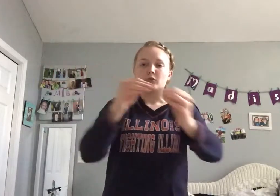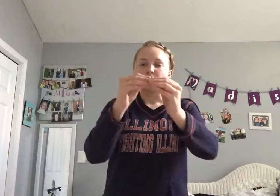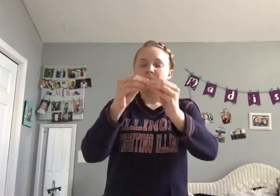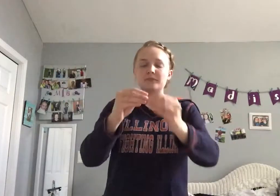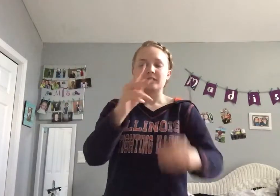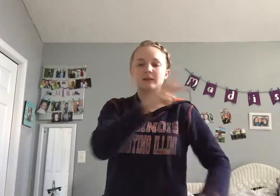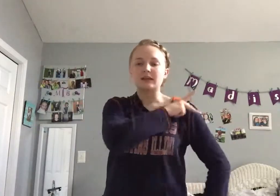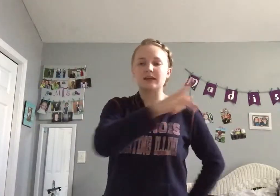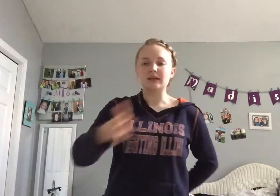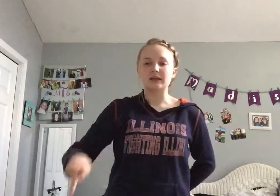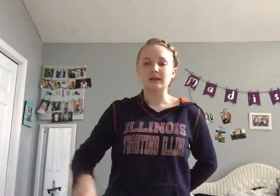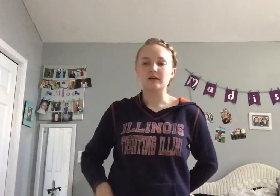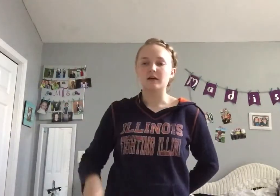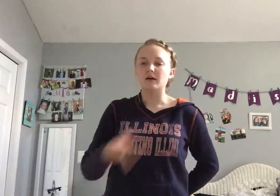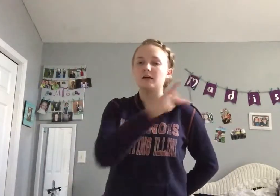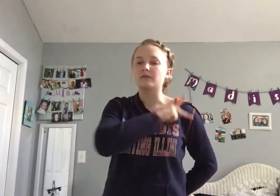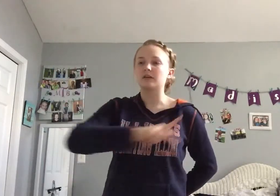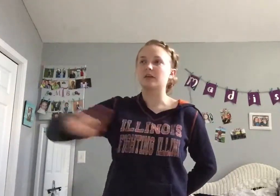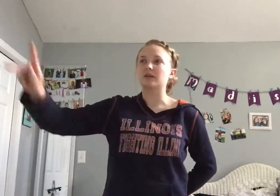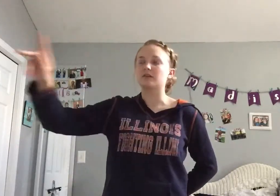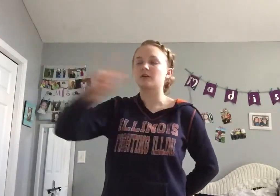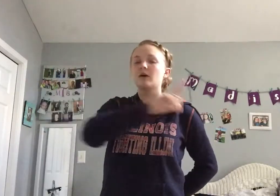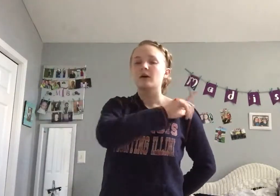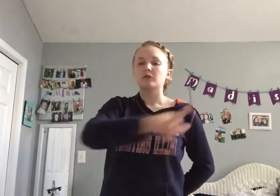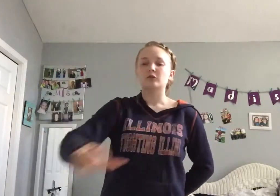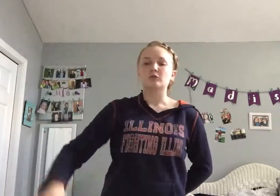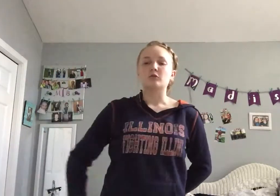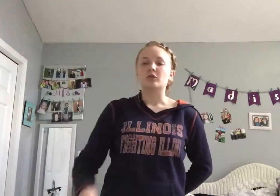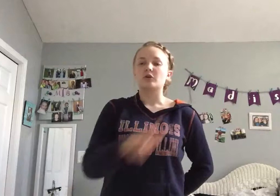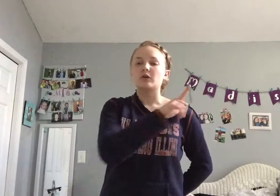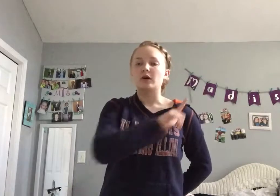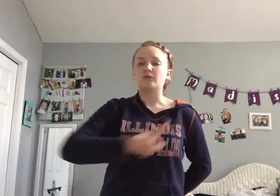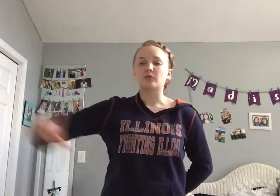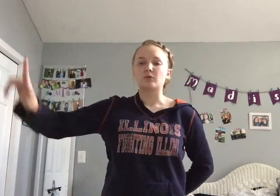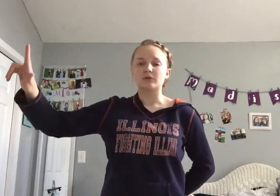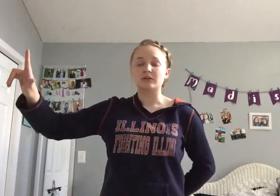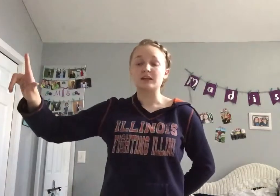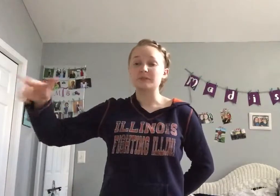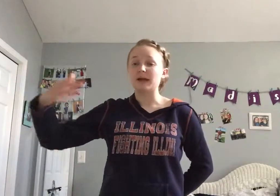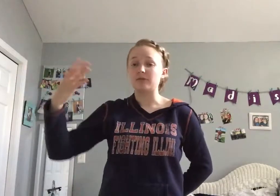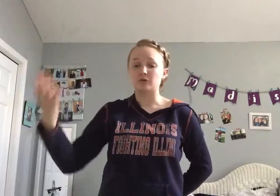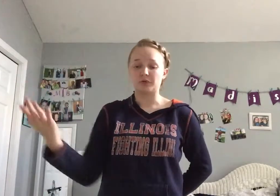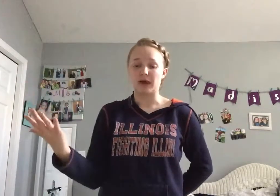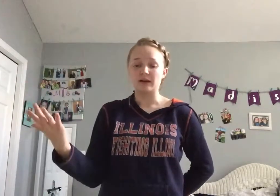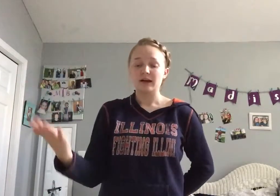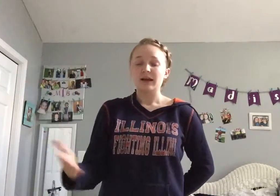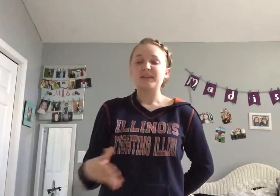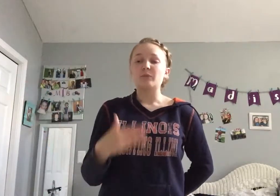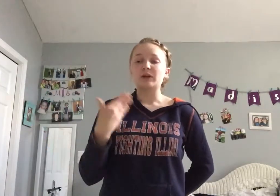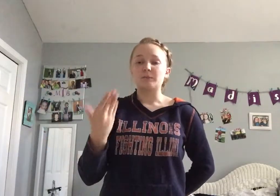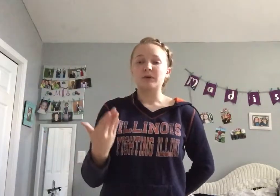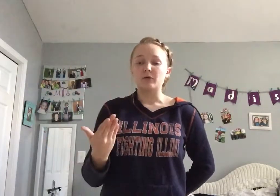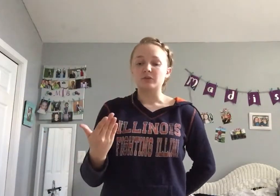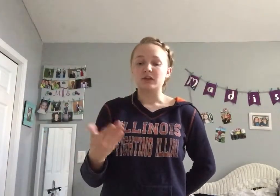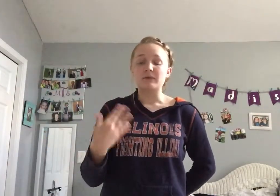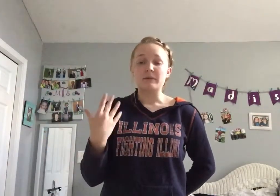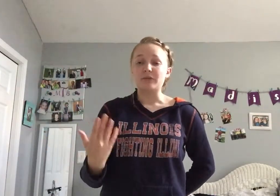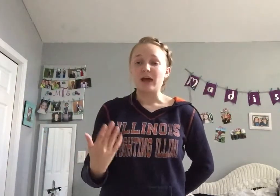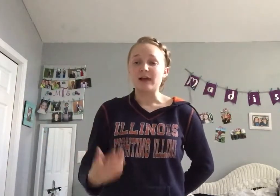forevermore, the King of kings, the Lord of lords. And she may have you do that. And then when it builds, and maybe on that last